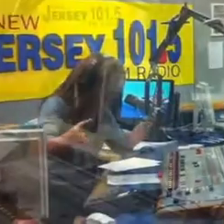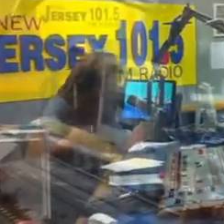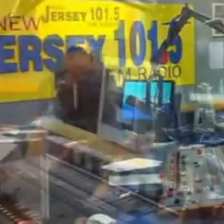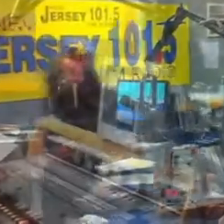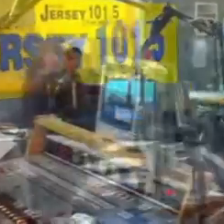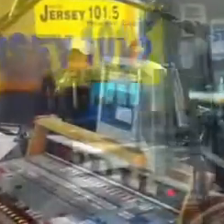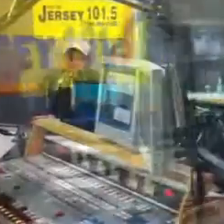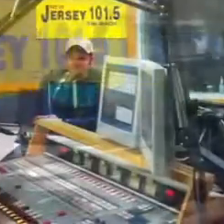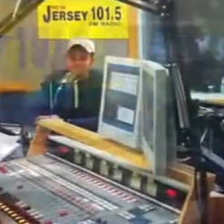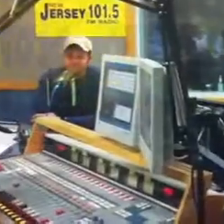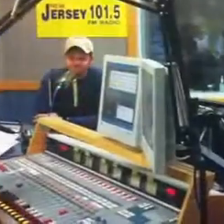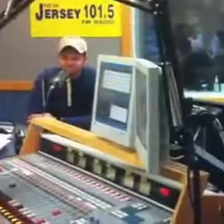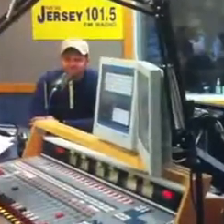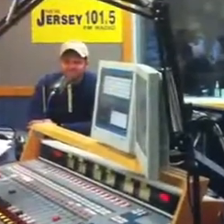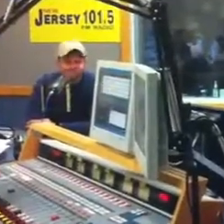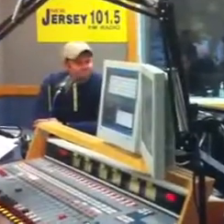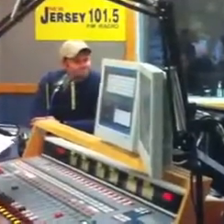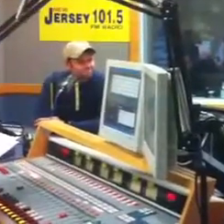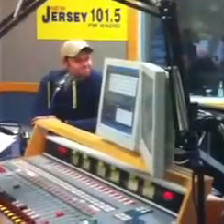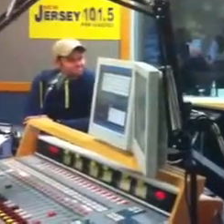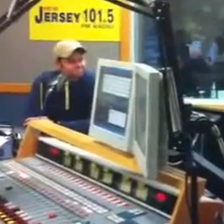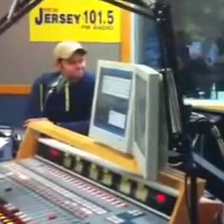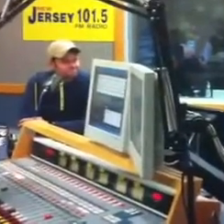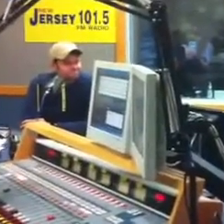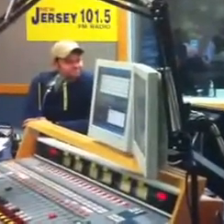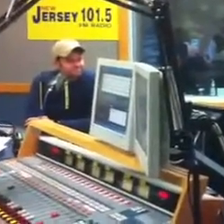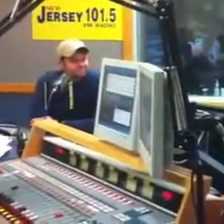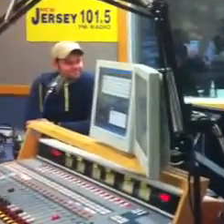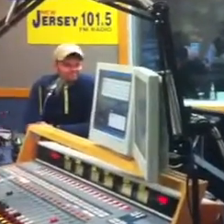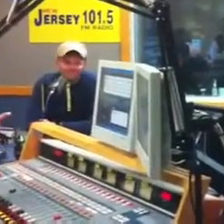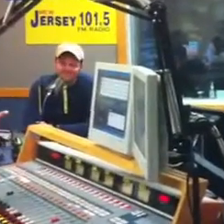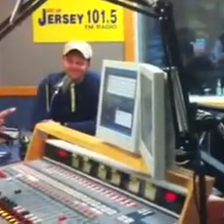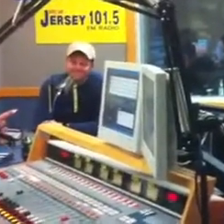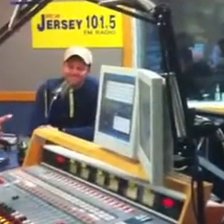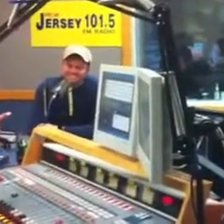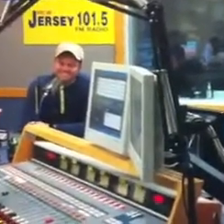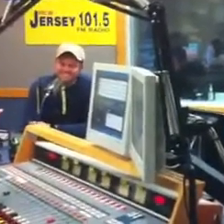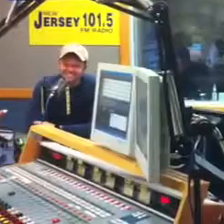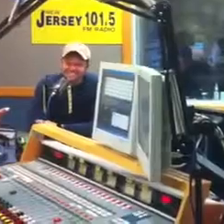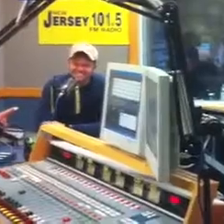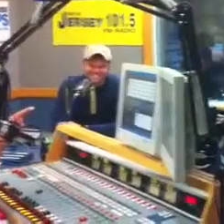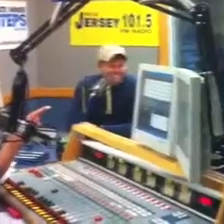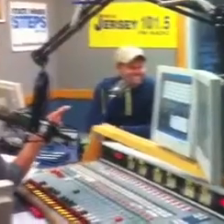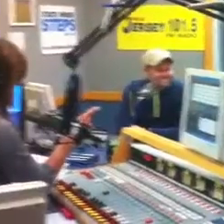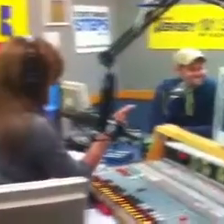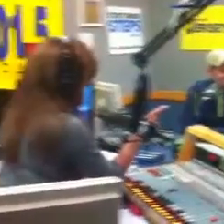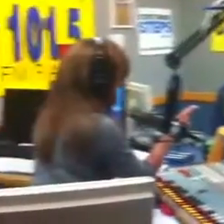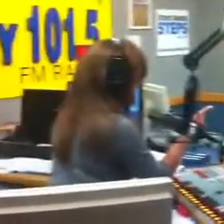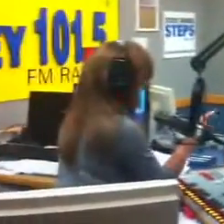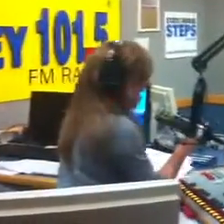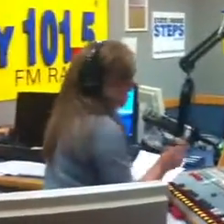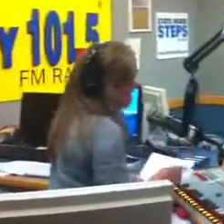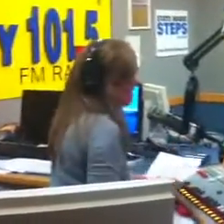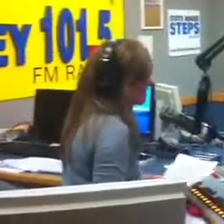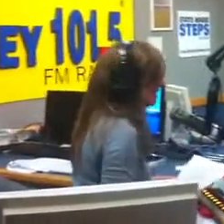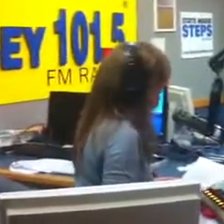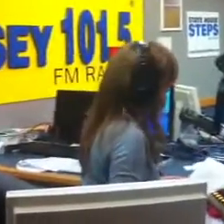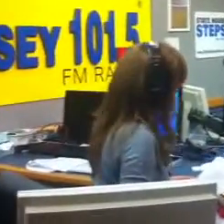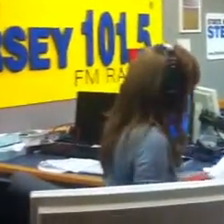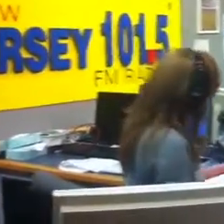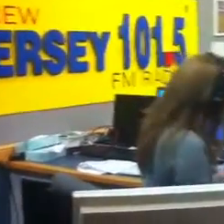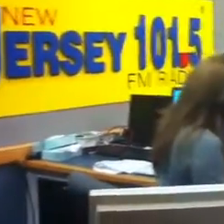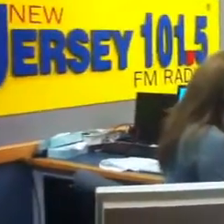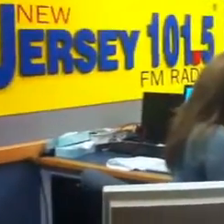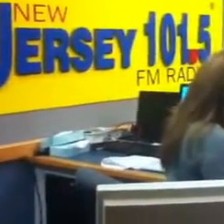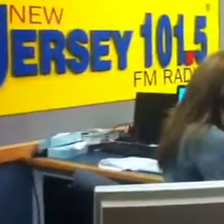heard. Yes, Kenny Rogers will be there. Kenny Rogers. The real Kenny Rogers? Hey, you just watch. I can't